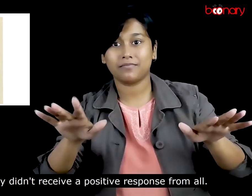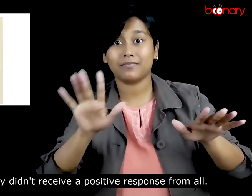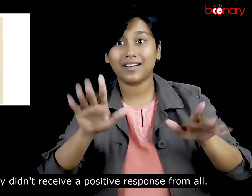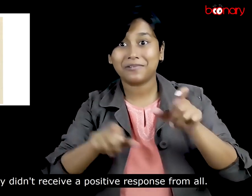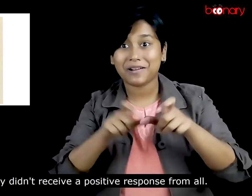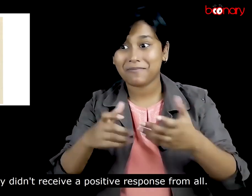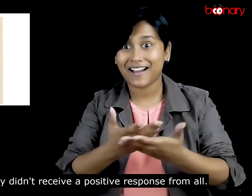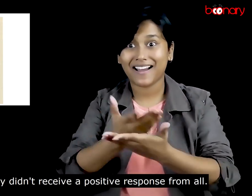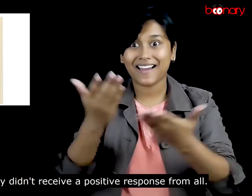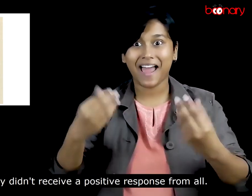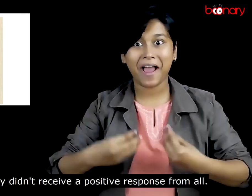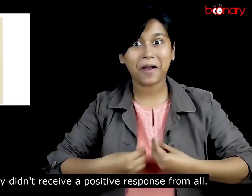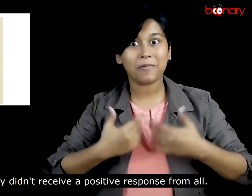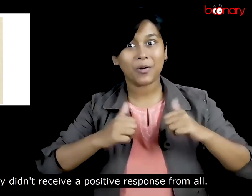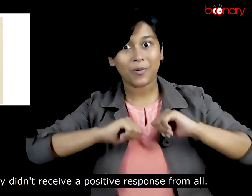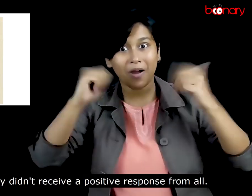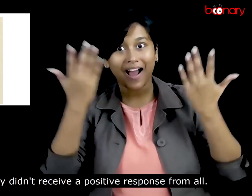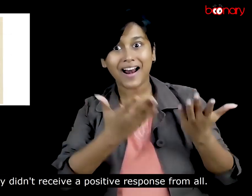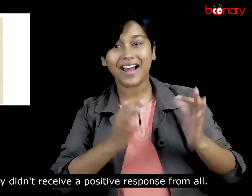didn't receive a positive response from all.